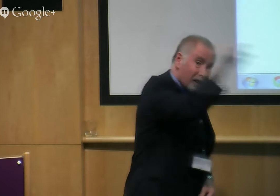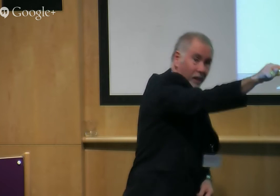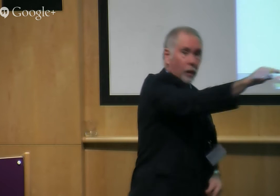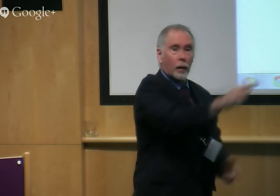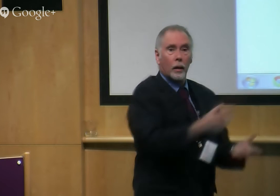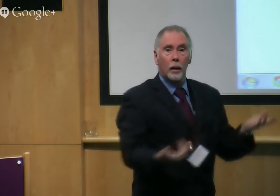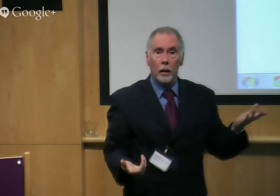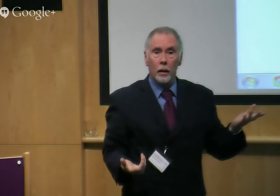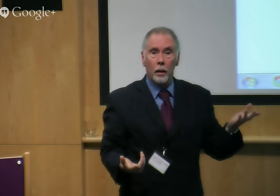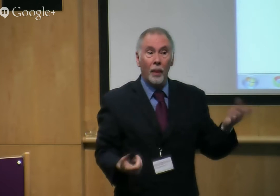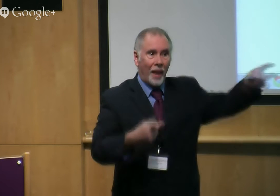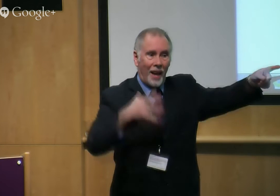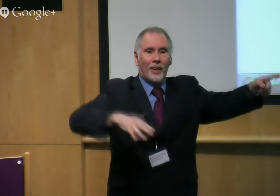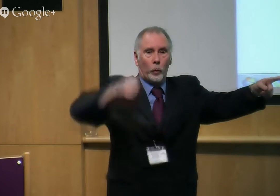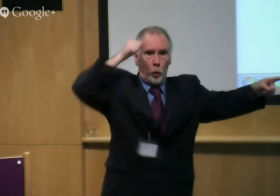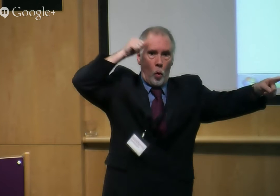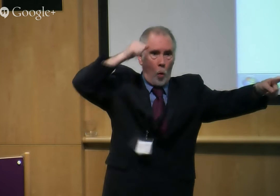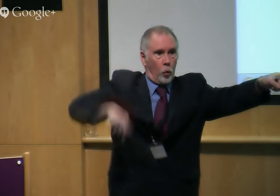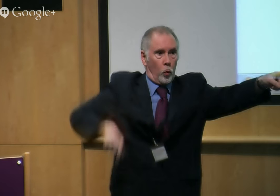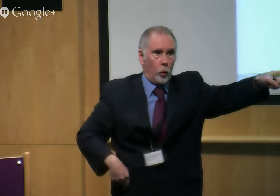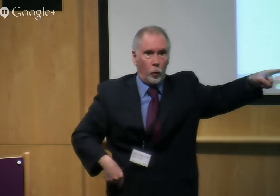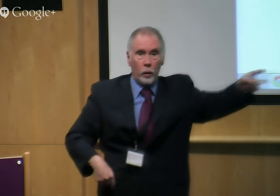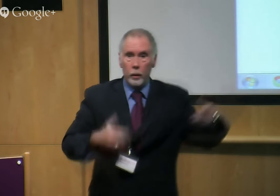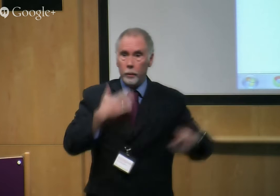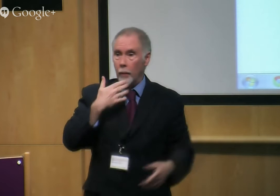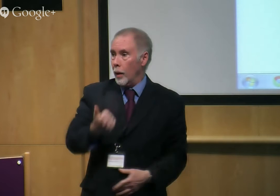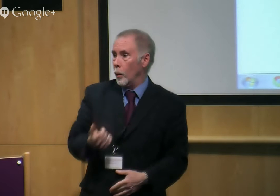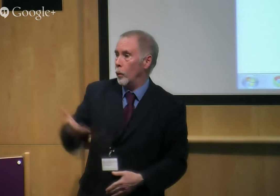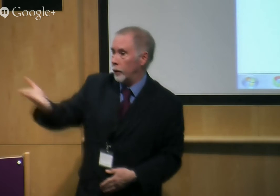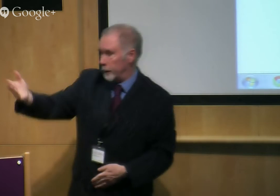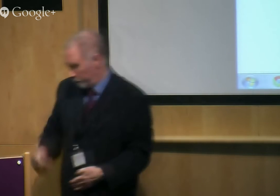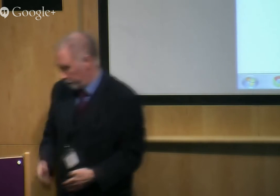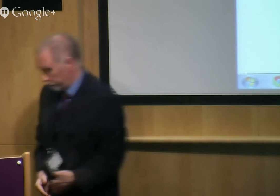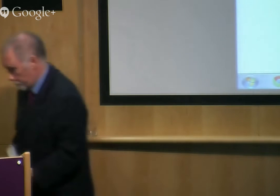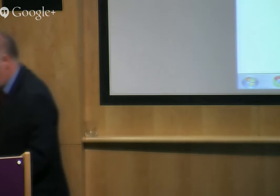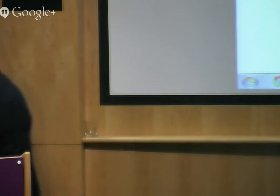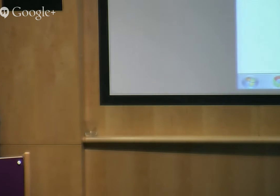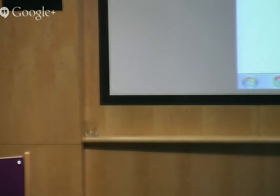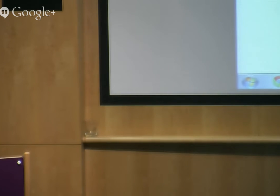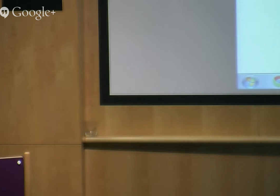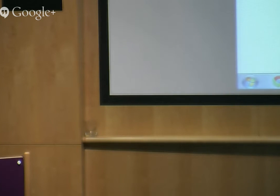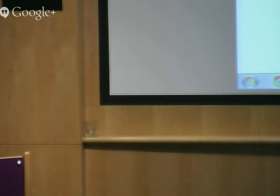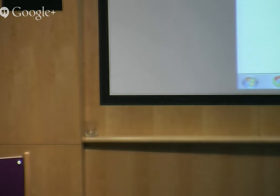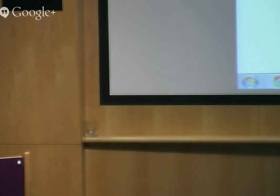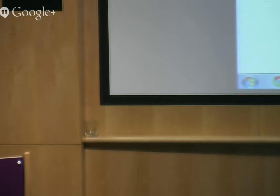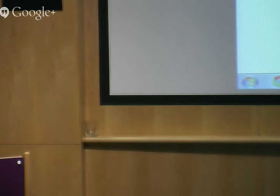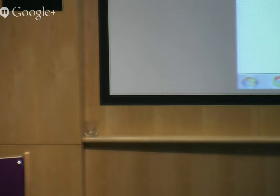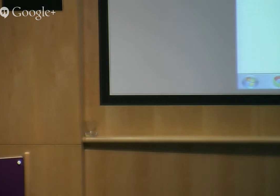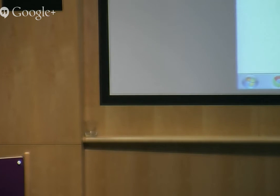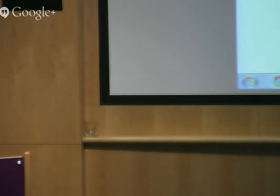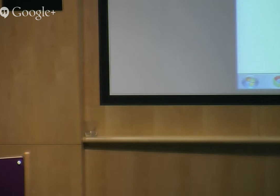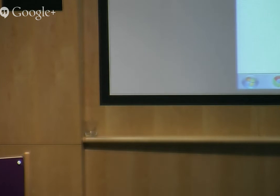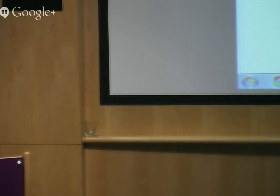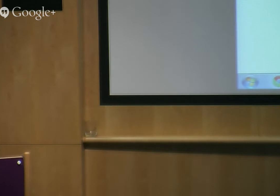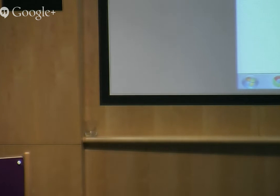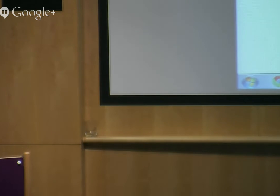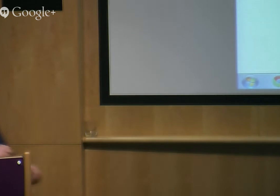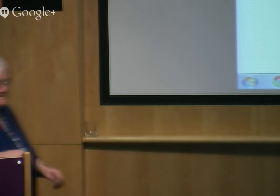drink, over a cup of tea. Actually, these complaints don't need to take place in the deaf club. They need to take place in the courts. Yeah.